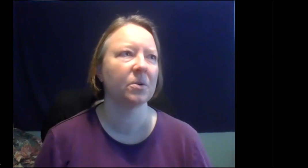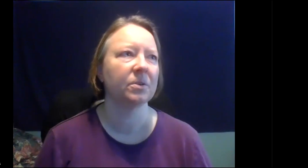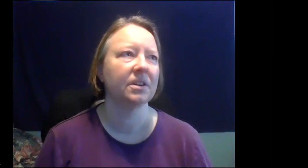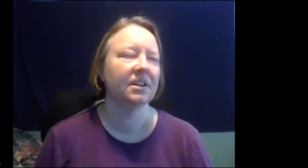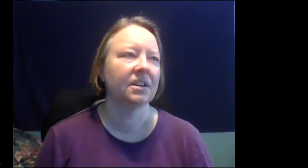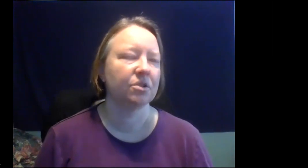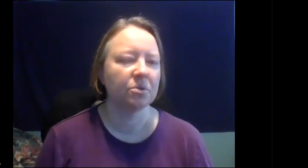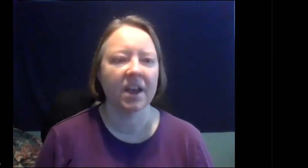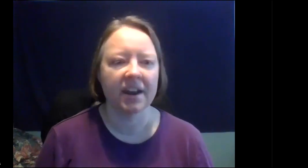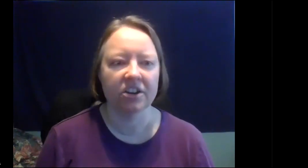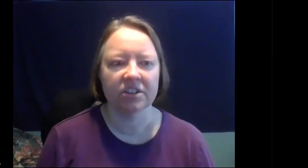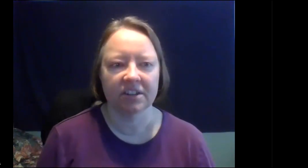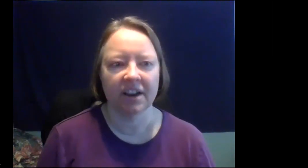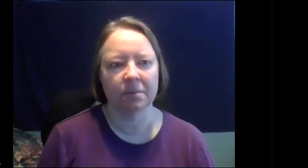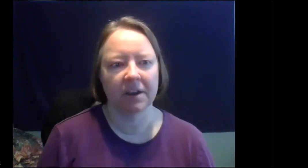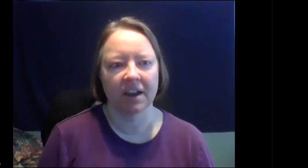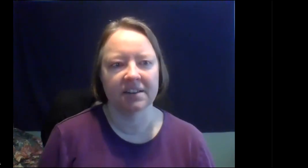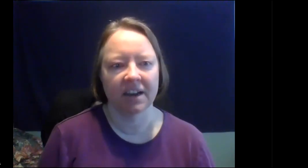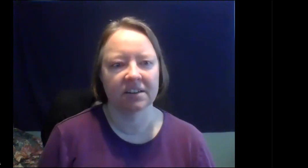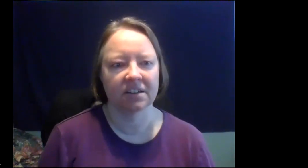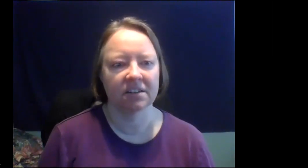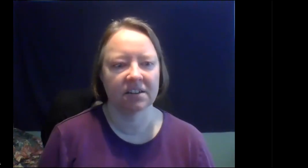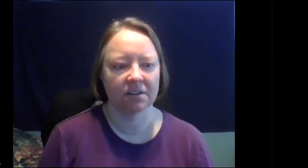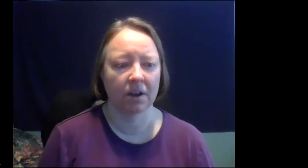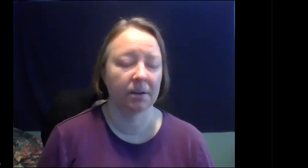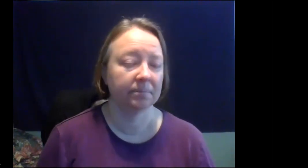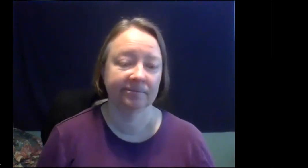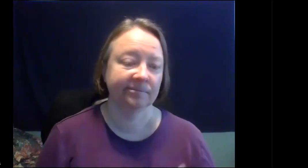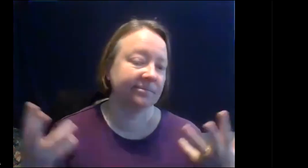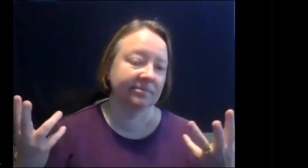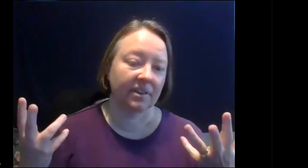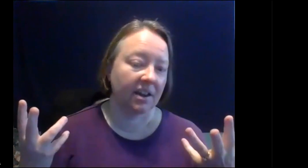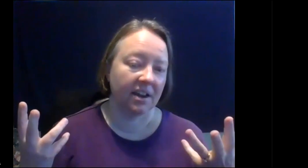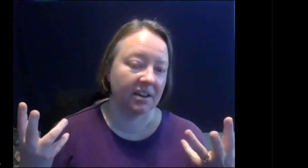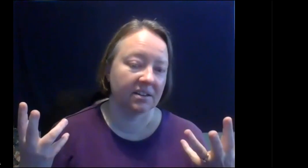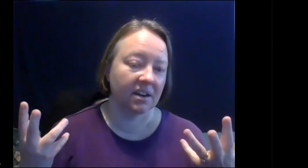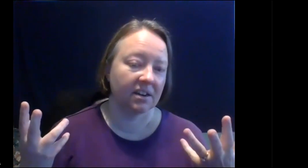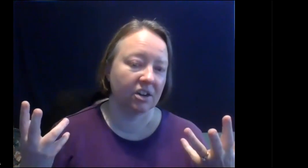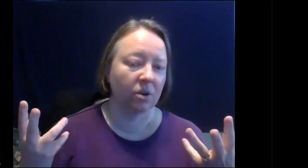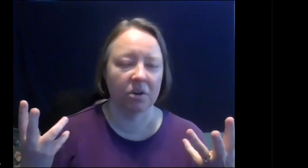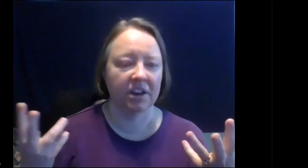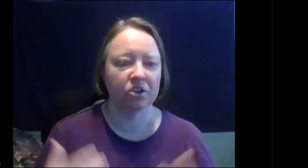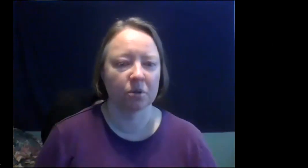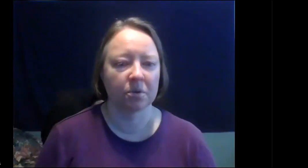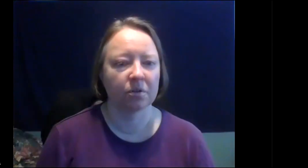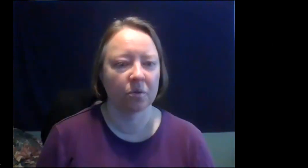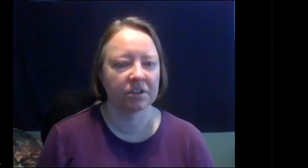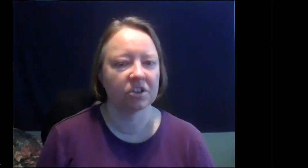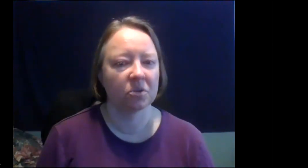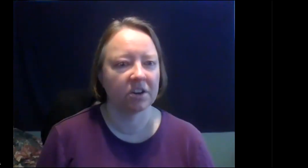so through that agency, I could be contacted, and you know, if you need an interpreter for a